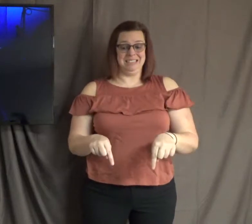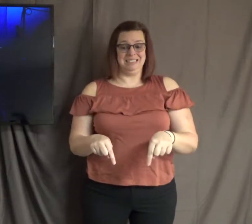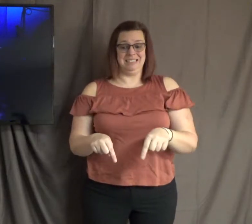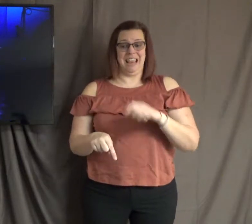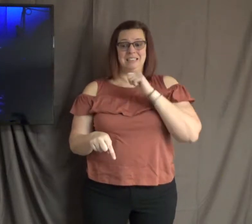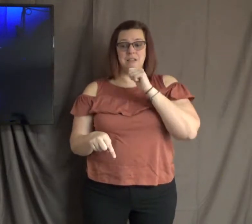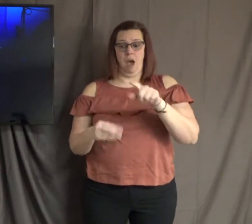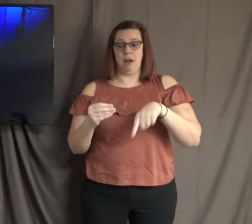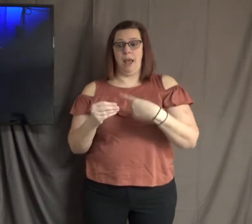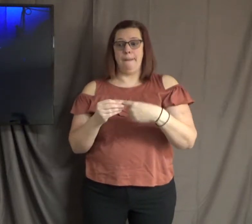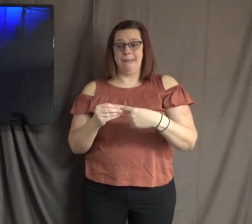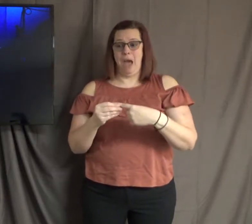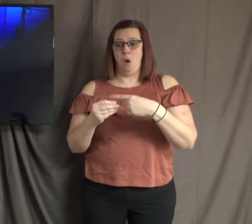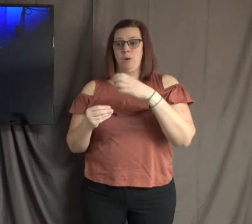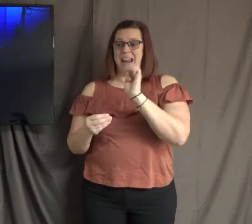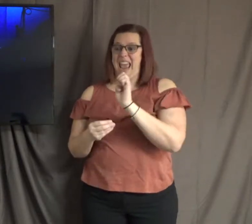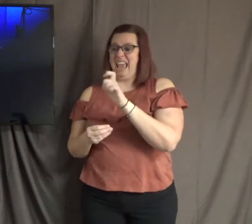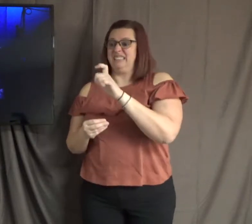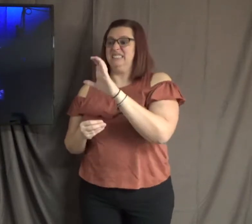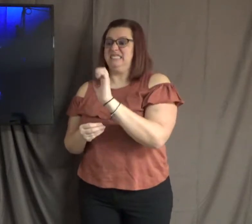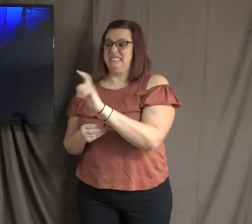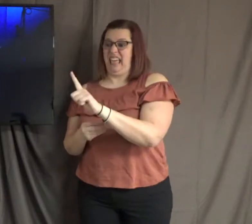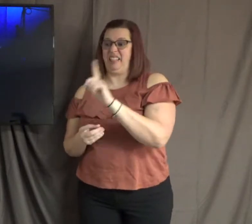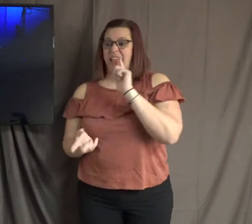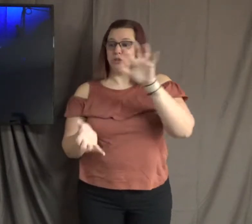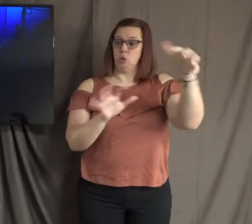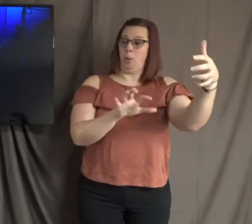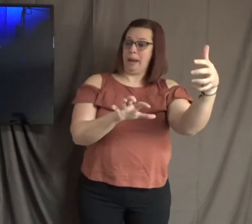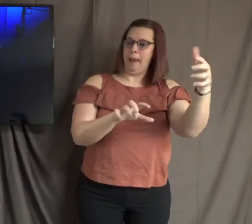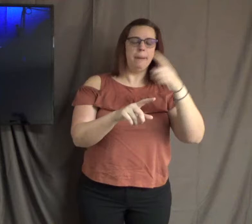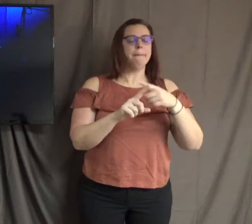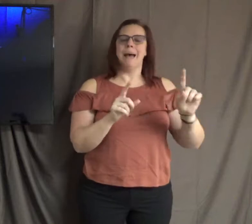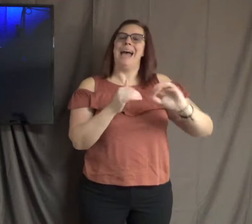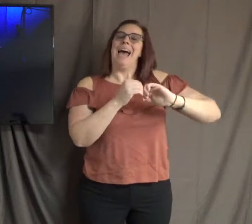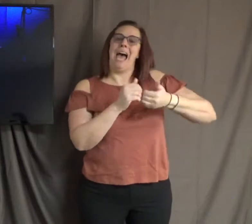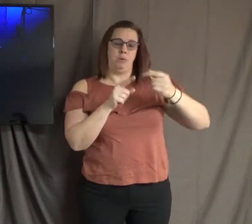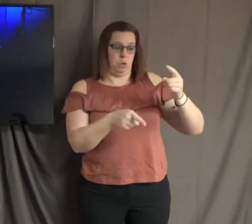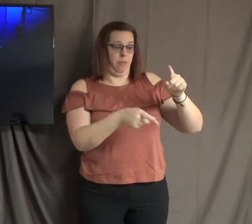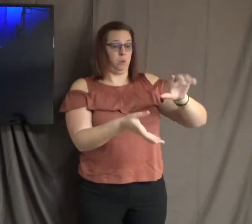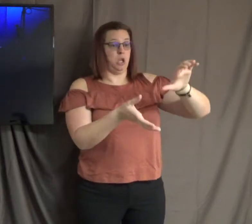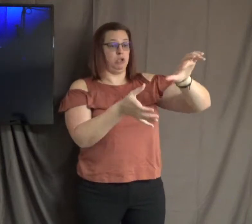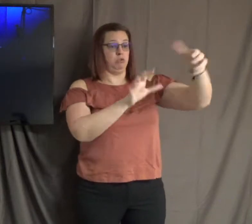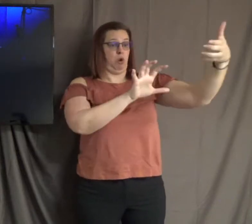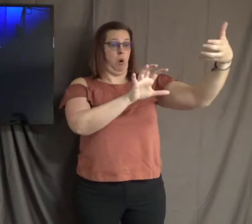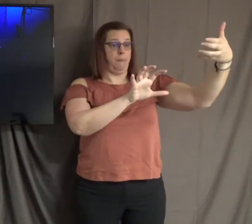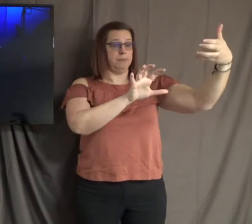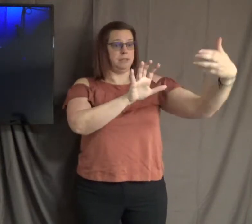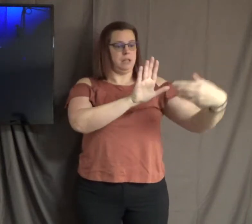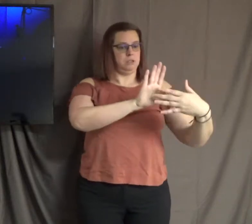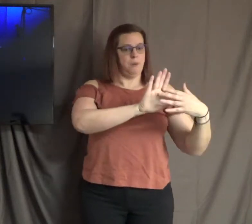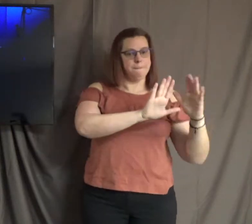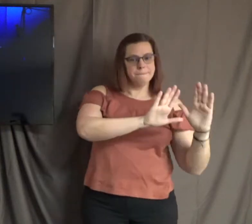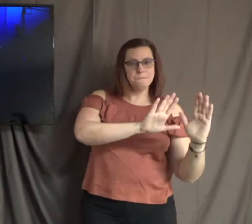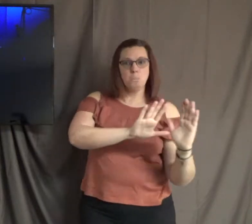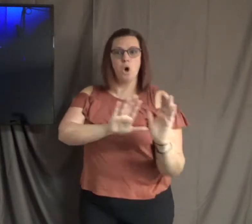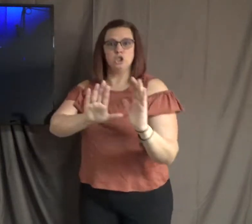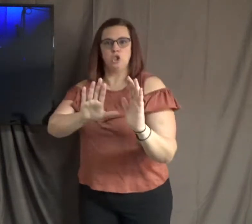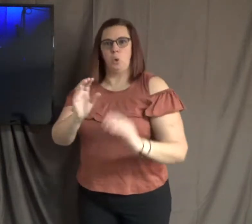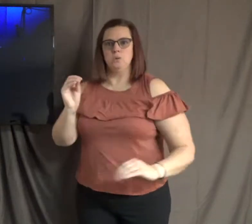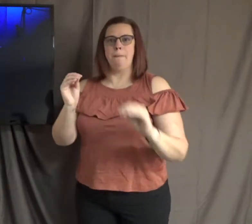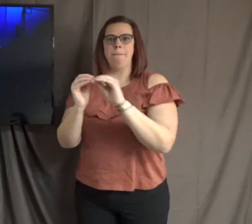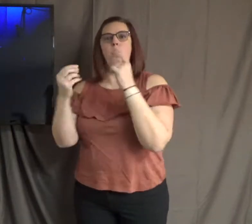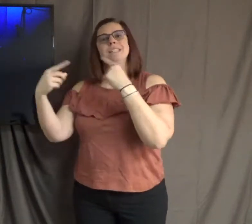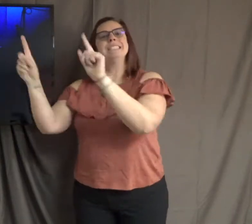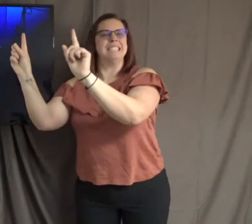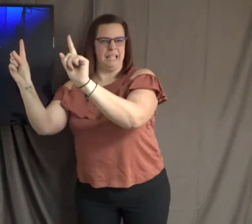up, but it's how to take your screw-ups and to help utilize them to propel you into greater success. And